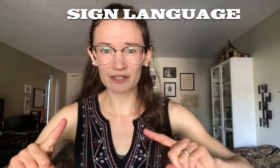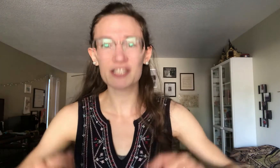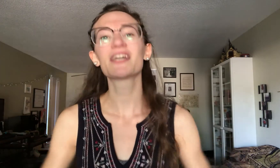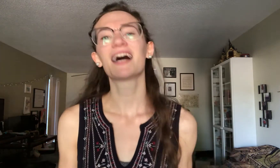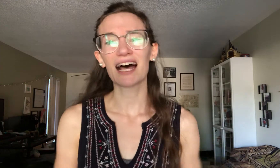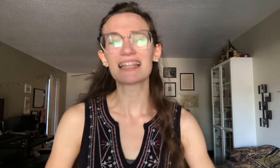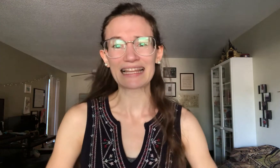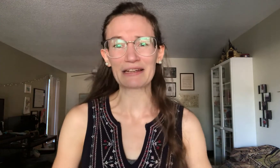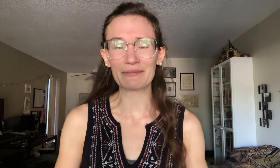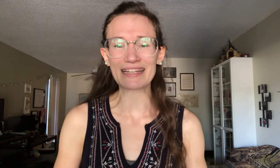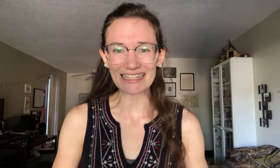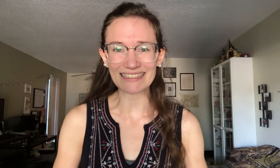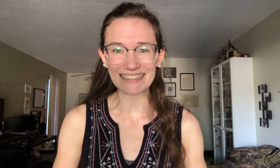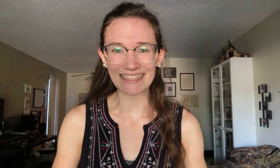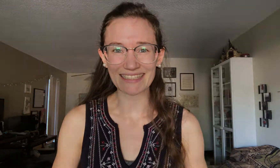language a little bit easier.